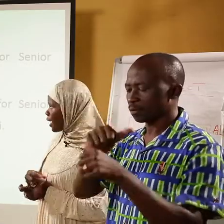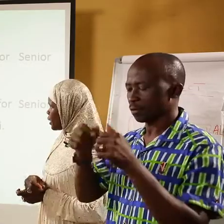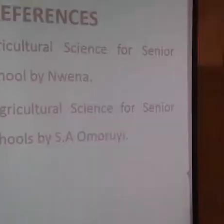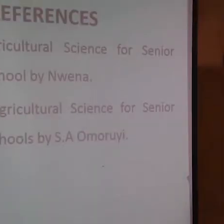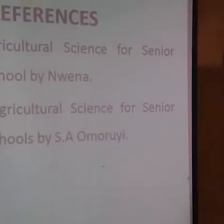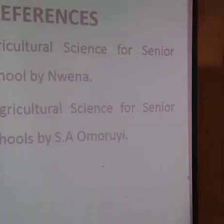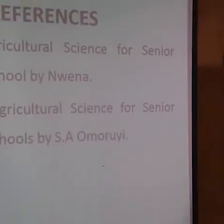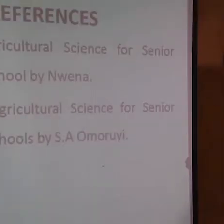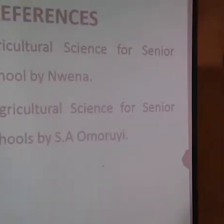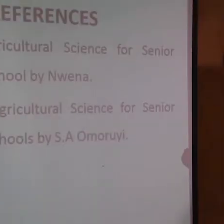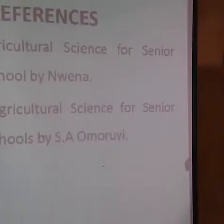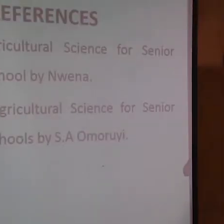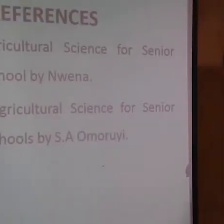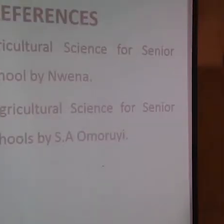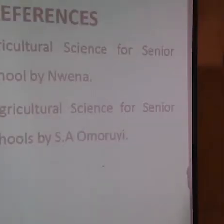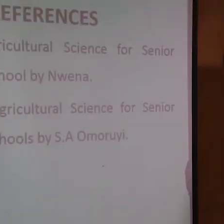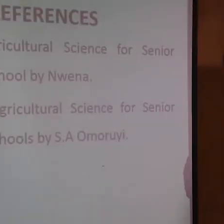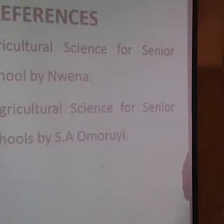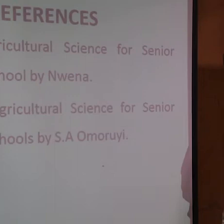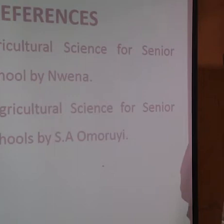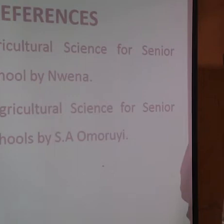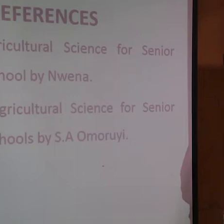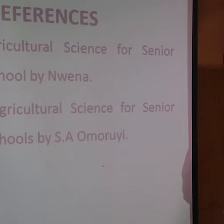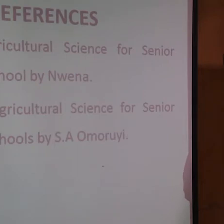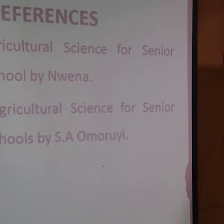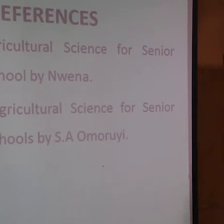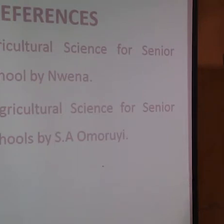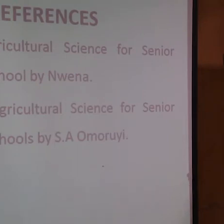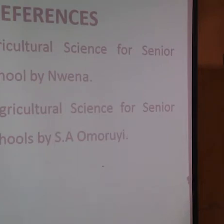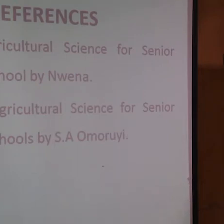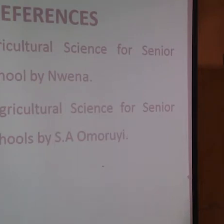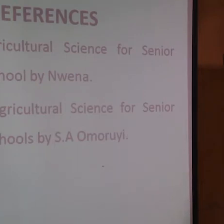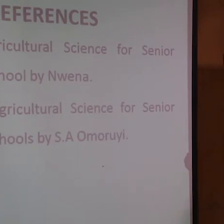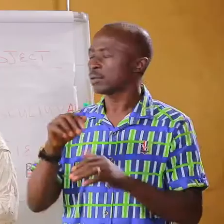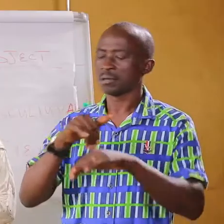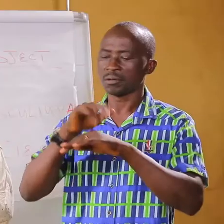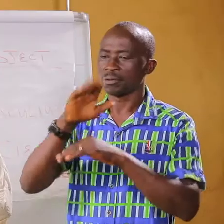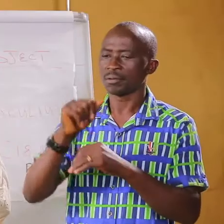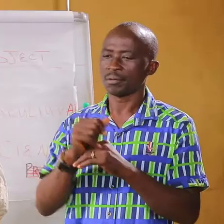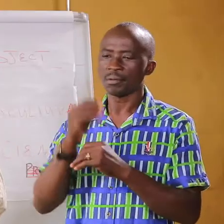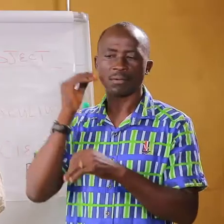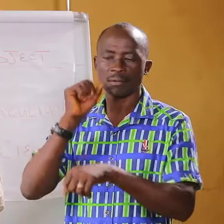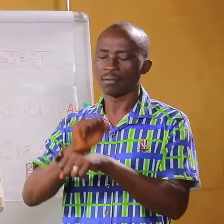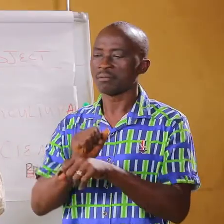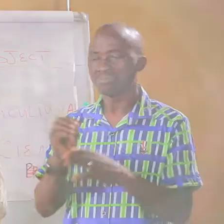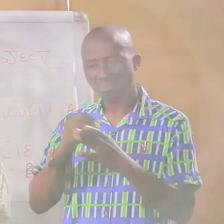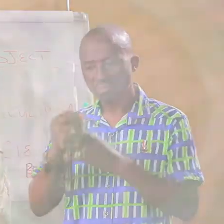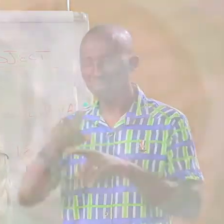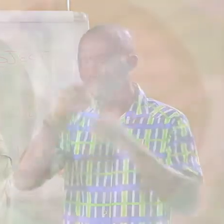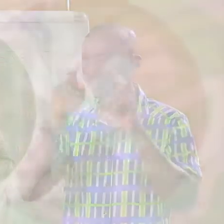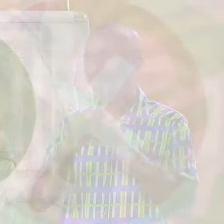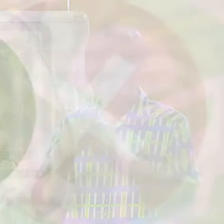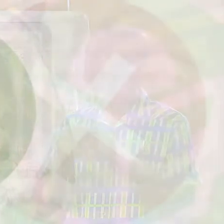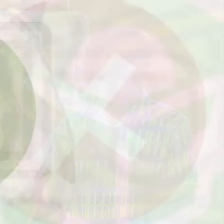School by S.A. Omuroi. So you can send your assignment, or if you have any question to